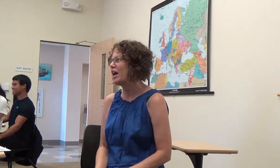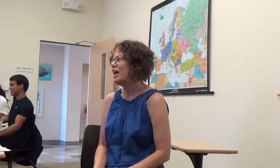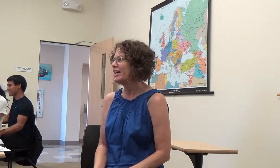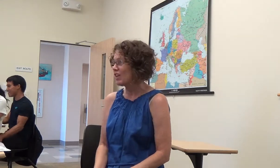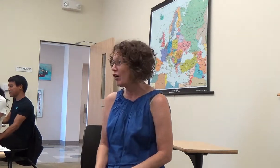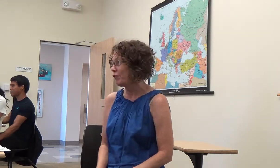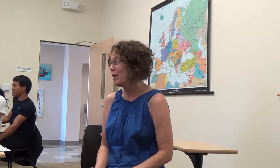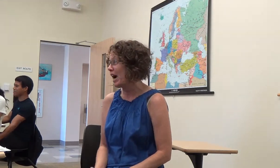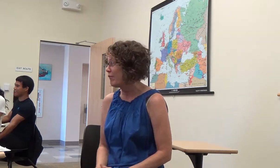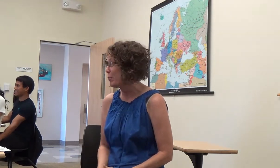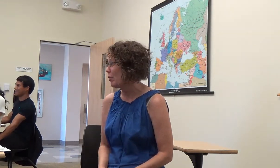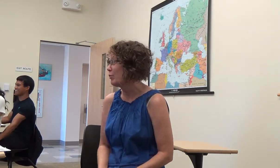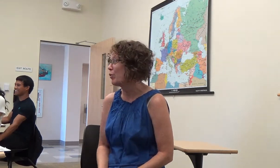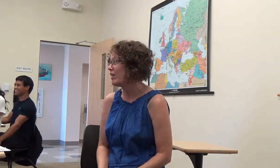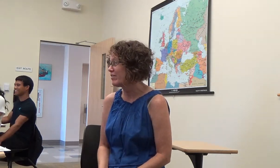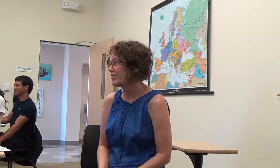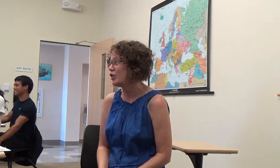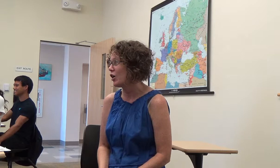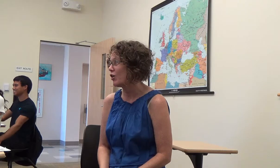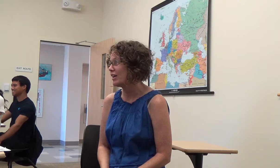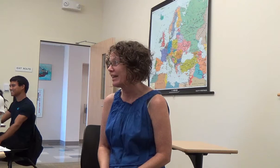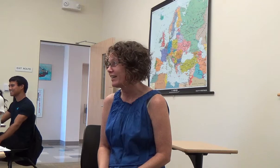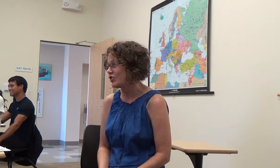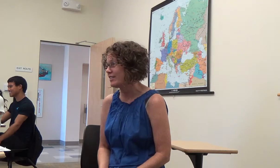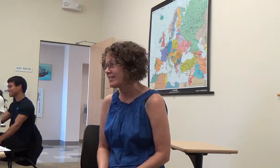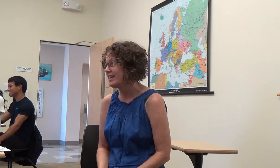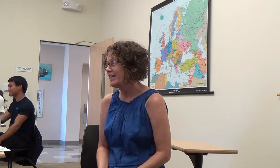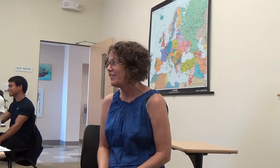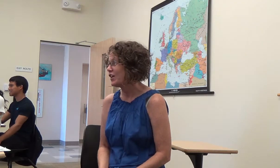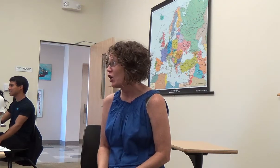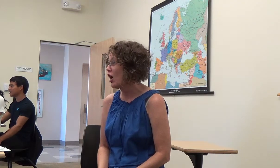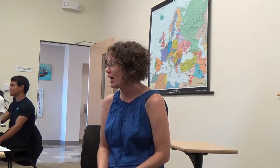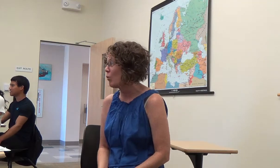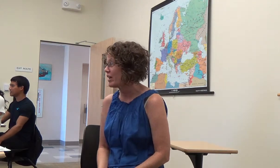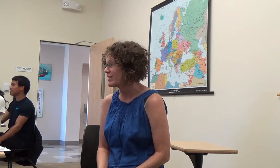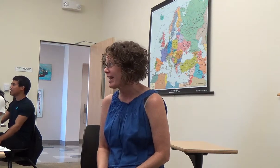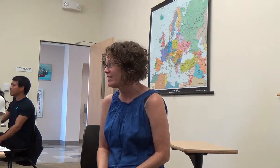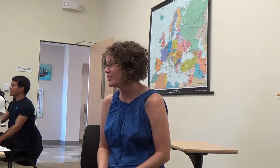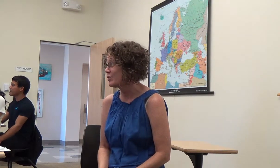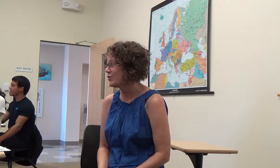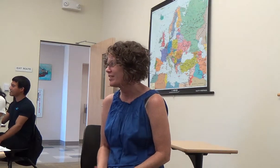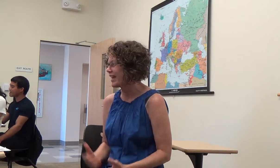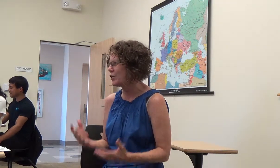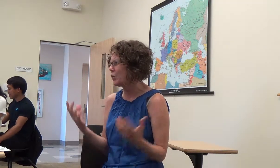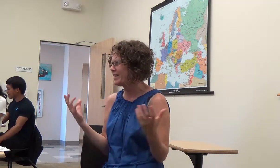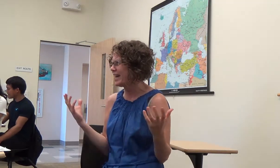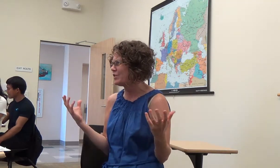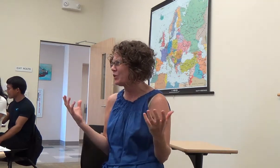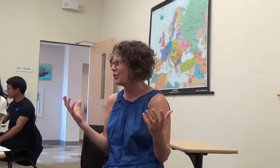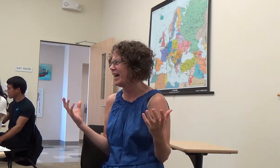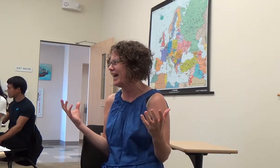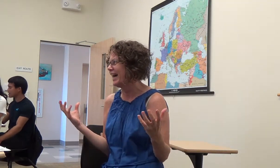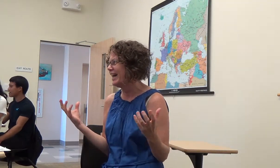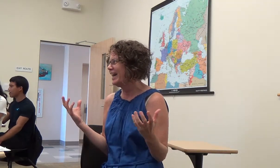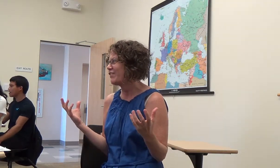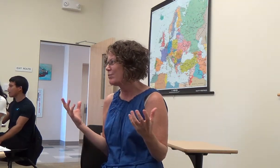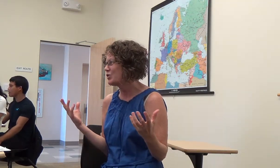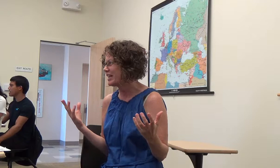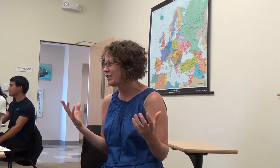It's hard for me. I have a problem with, if I talk, I want to sign to. It's like, who do I sign to? If I'm using the